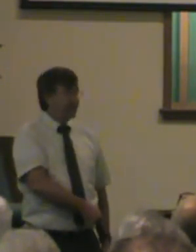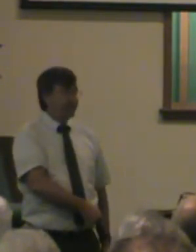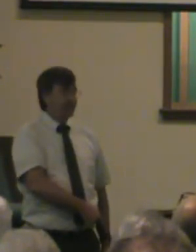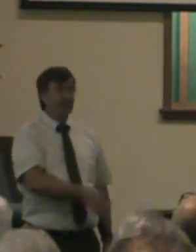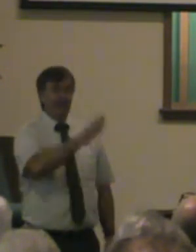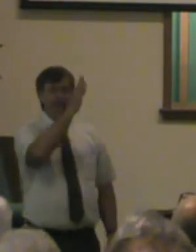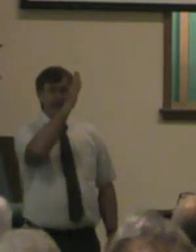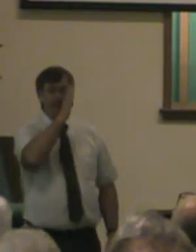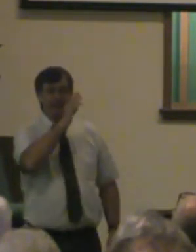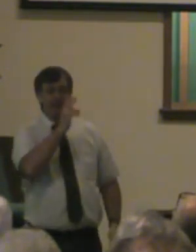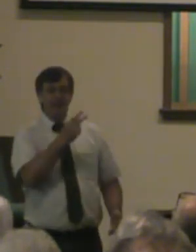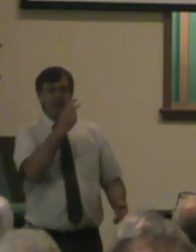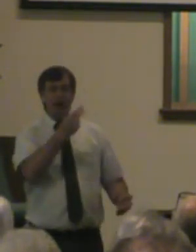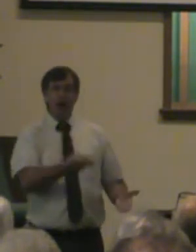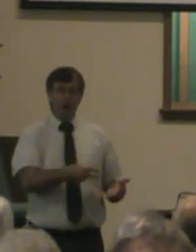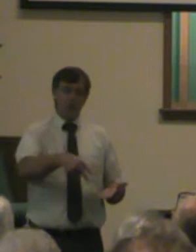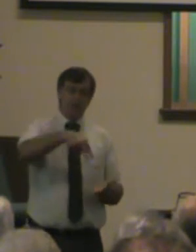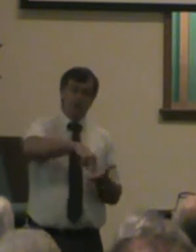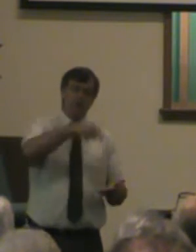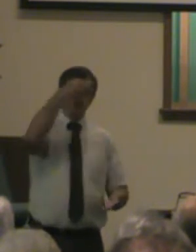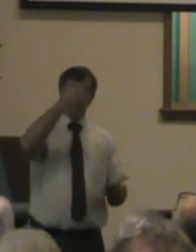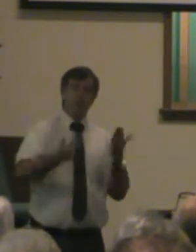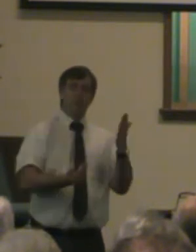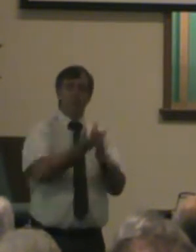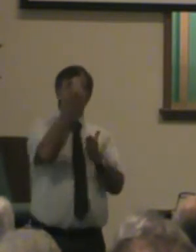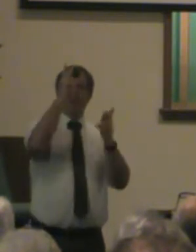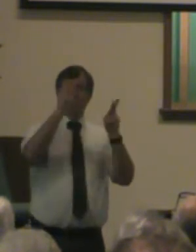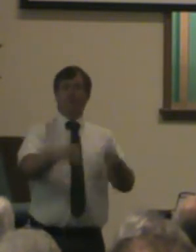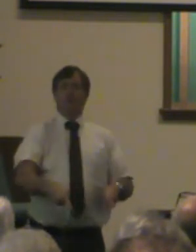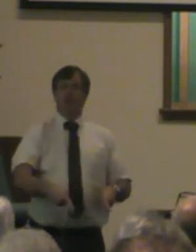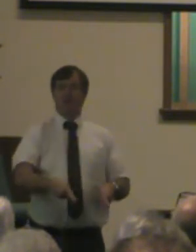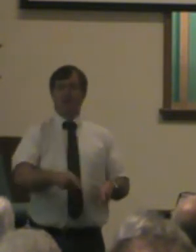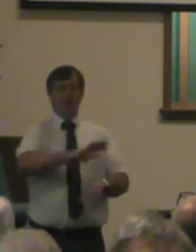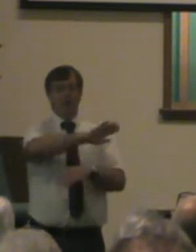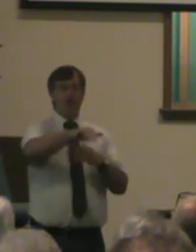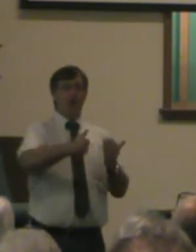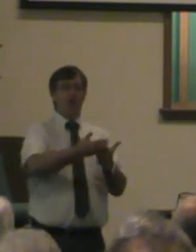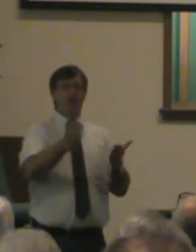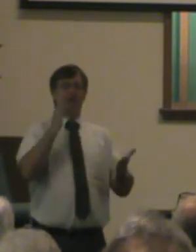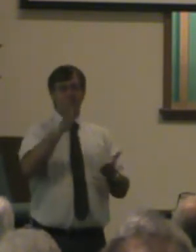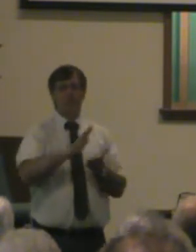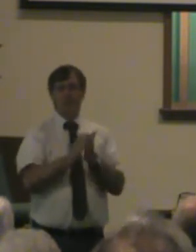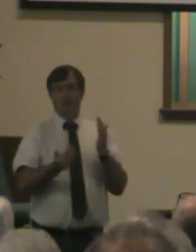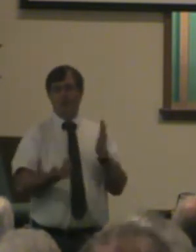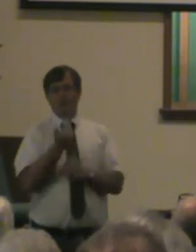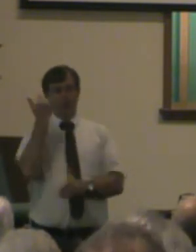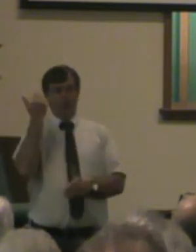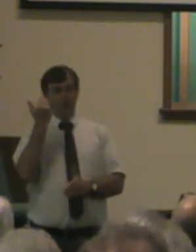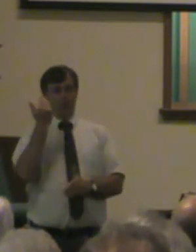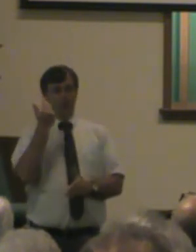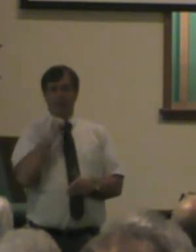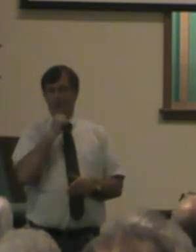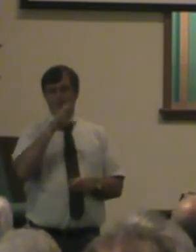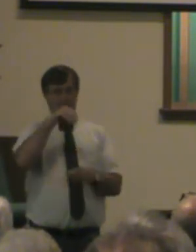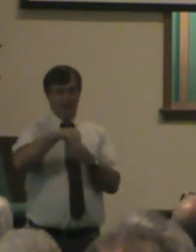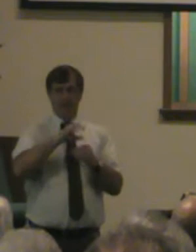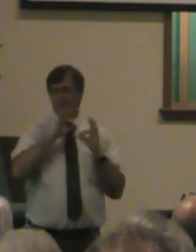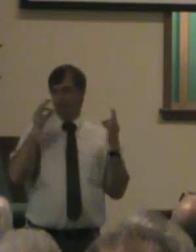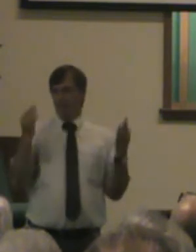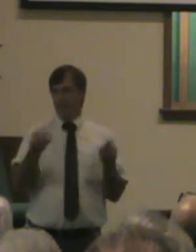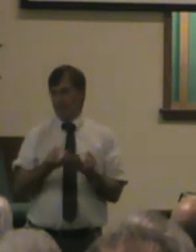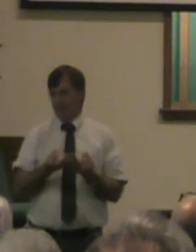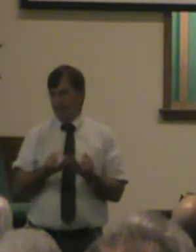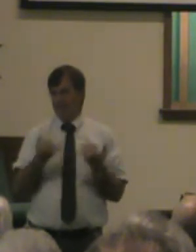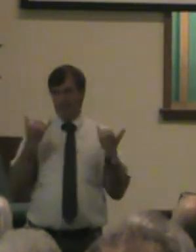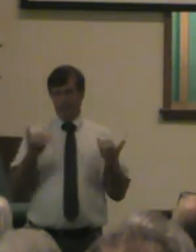God will raise a brand new person. All things will become new. You're not a part of this family.